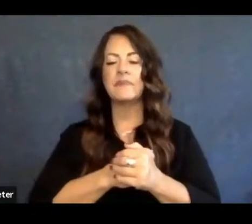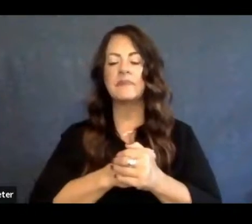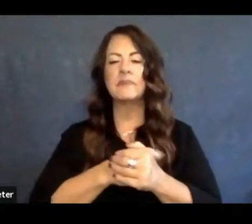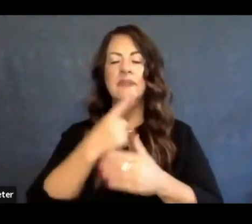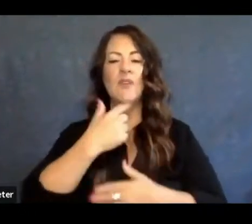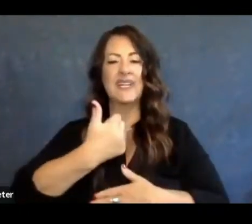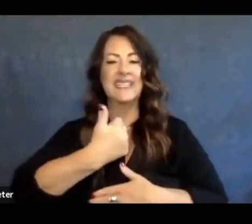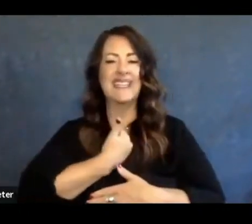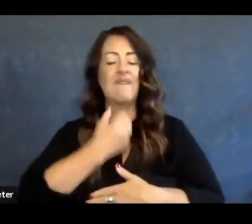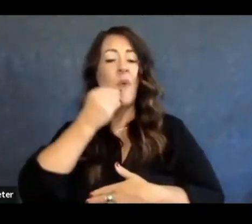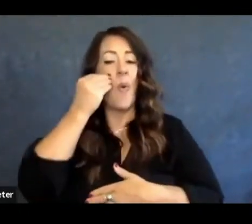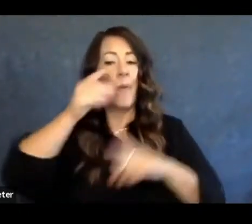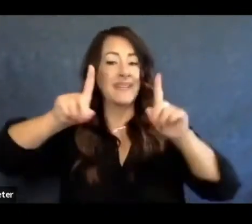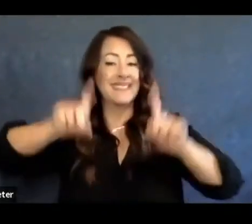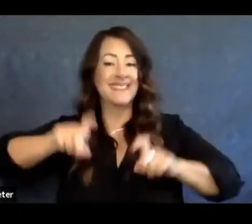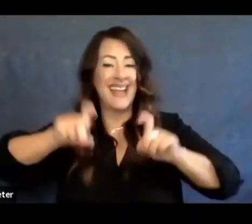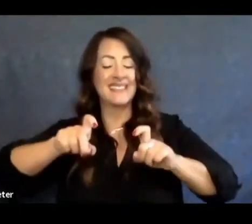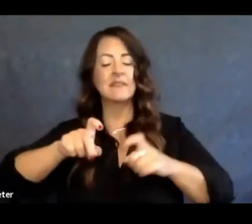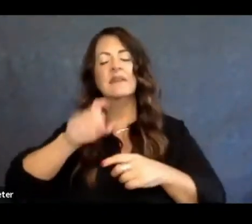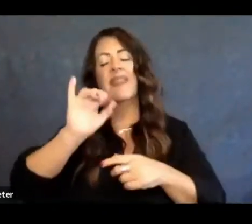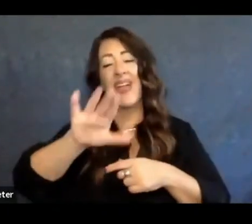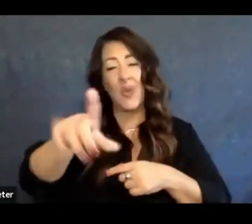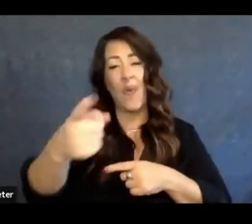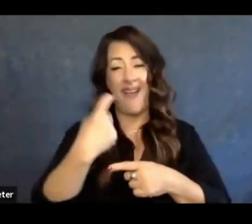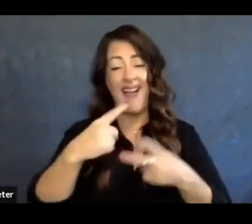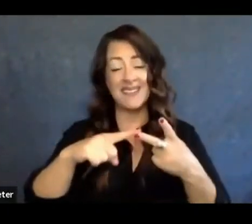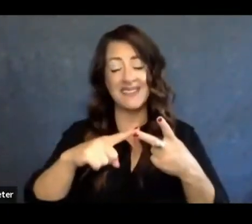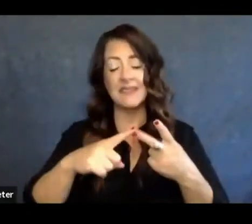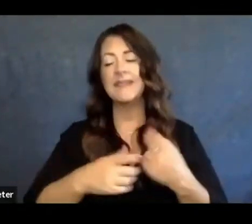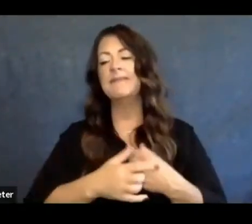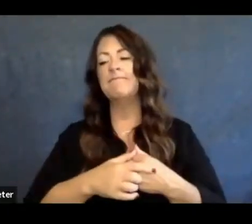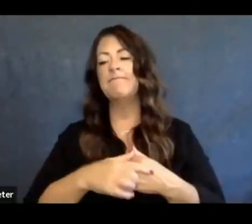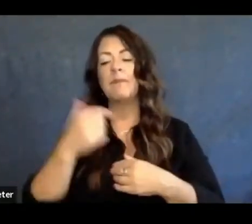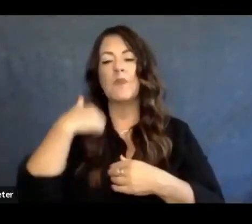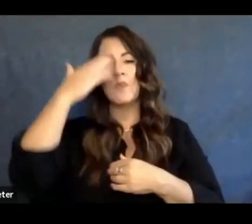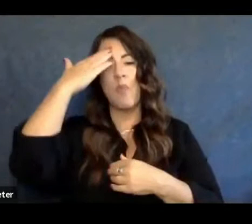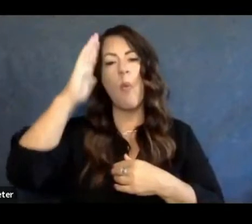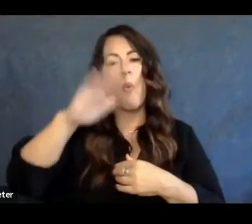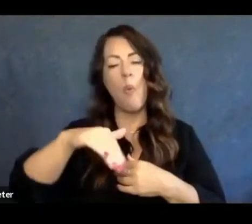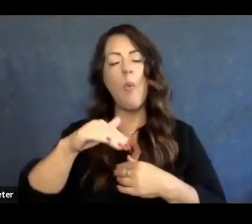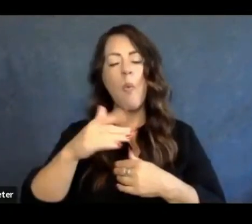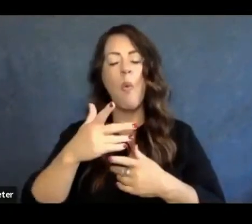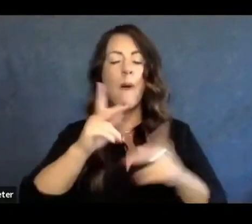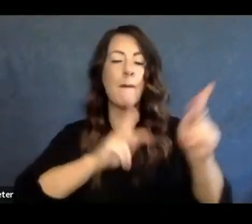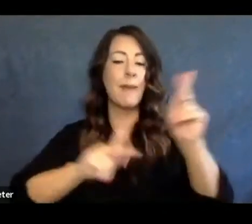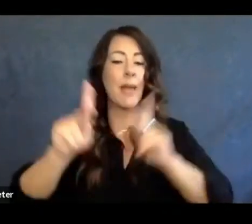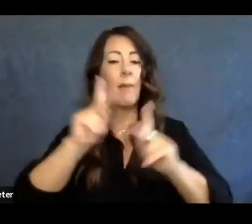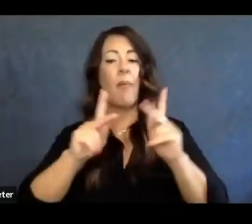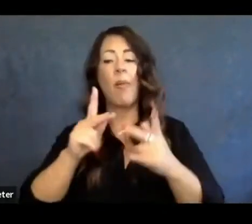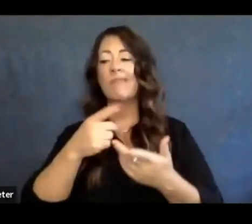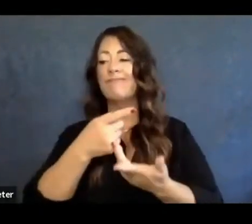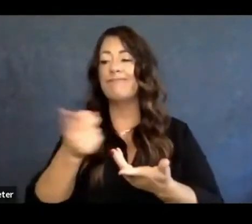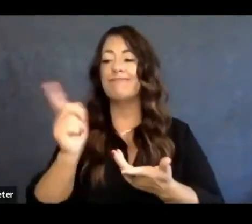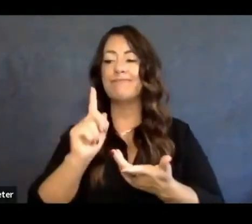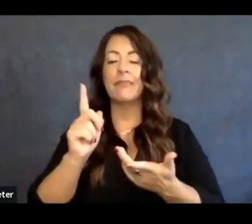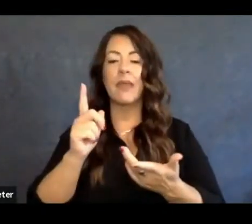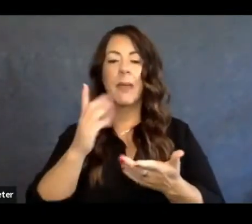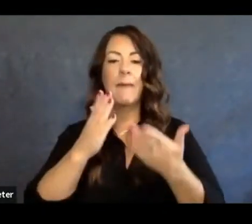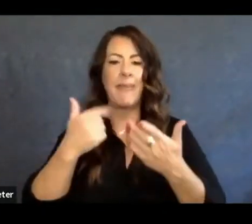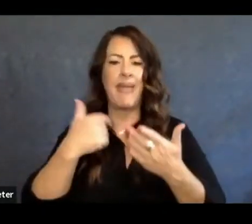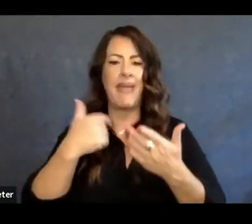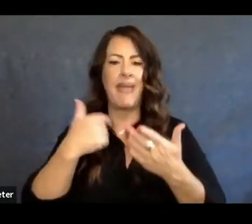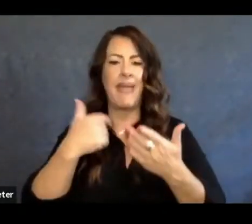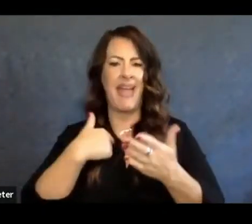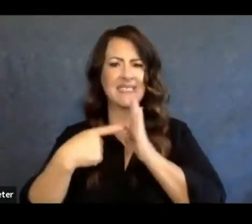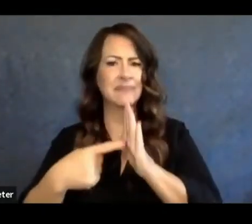all have concerns. I think that what we know are that people who are symptomatic and